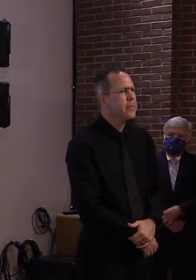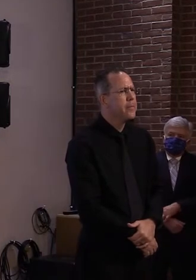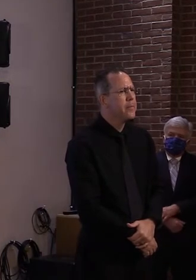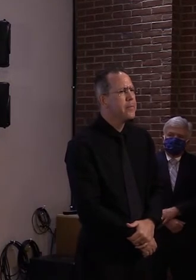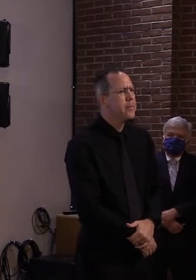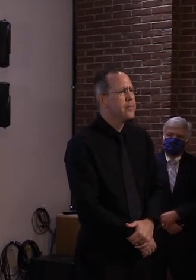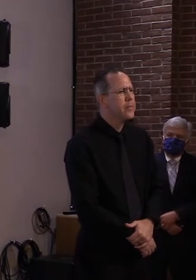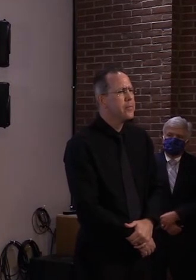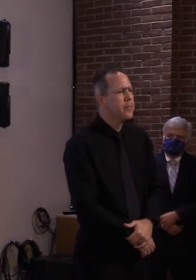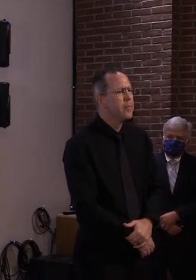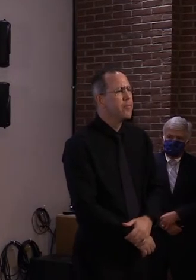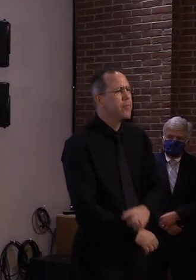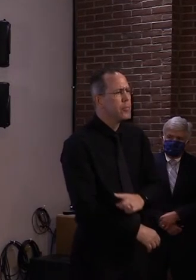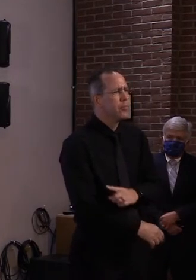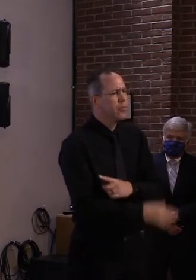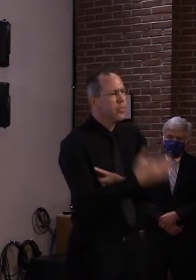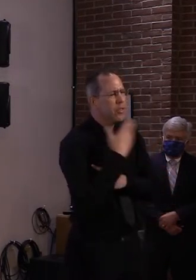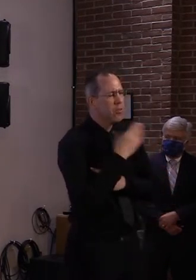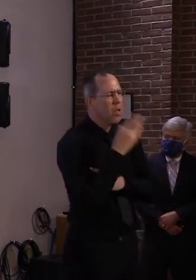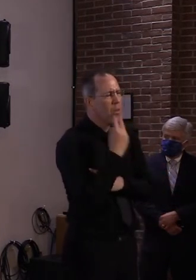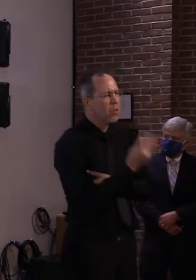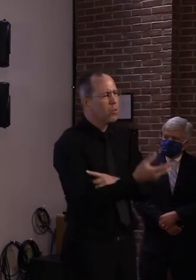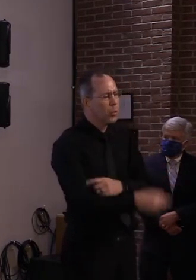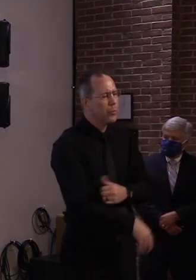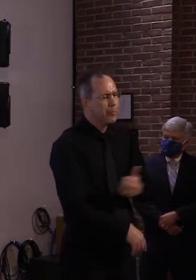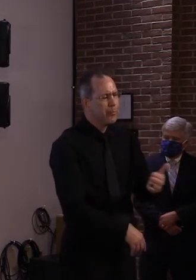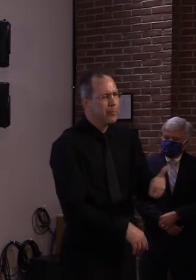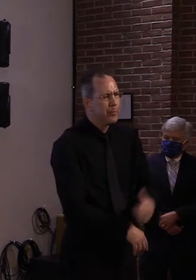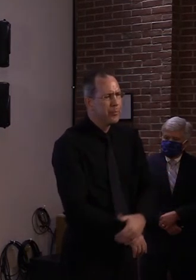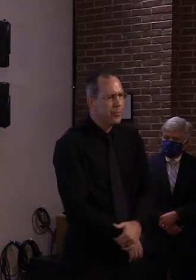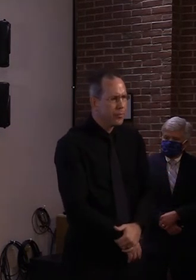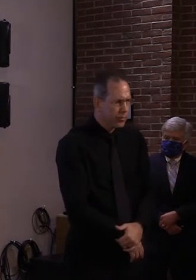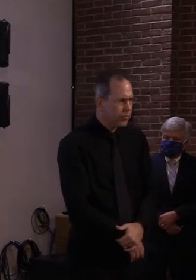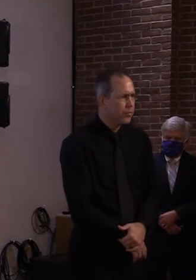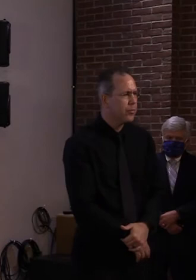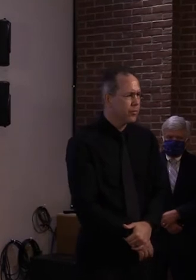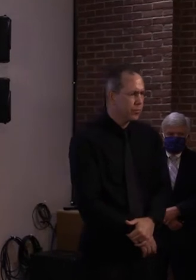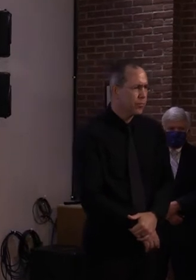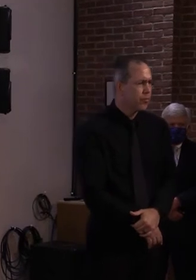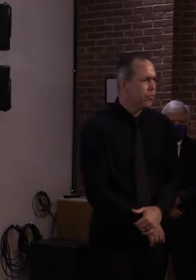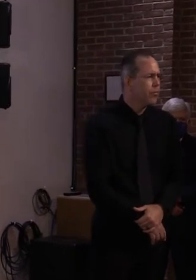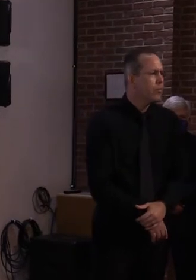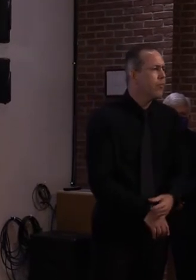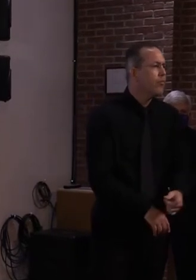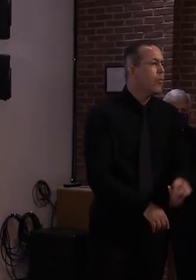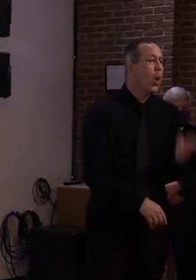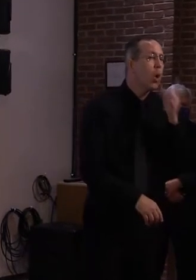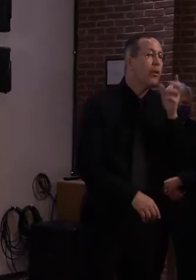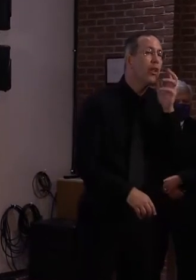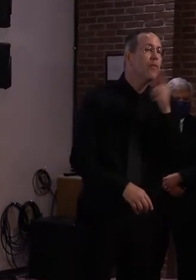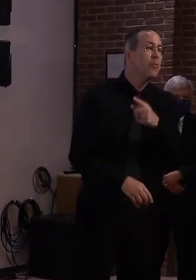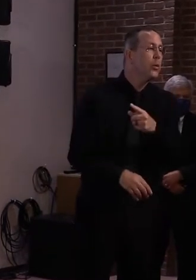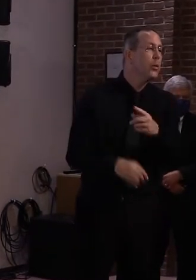Thank you. We'll get back to you on that. Appreciate it. Thank you. Hope to hear from you before Monday. Have a great weekend.